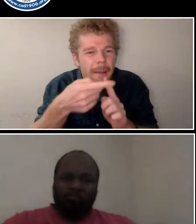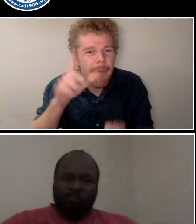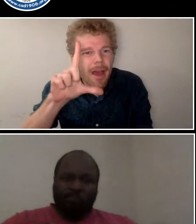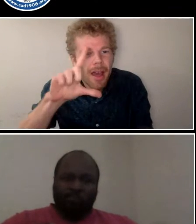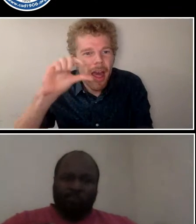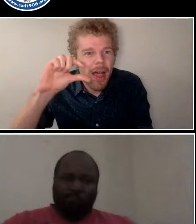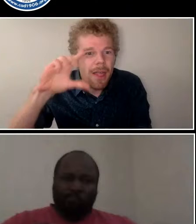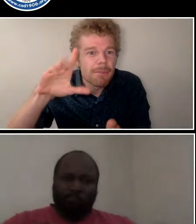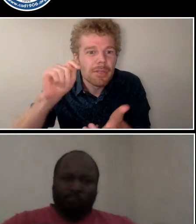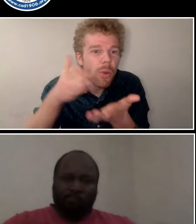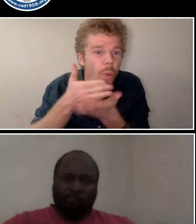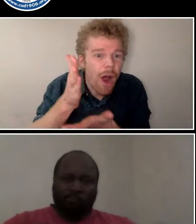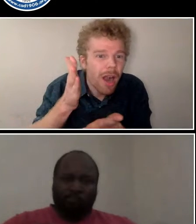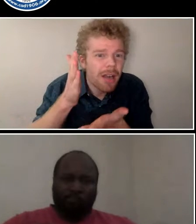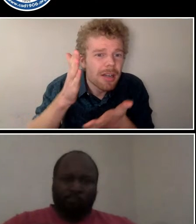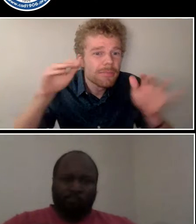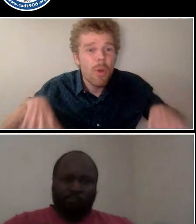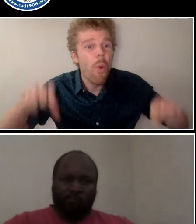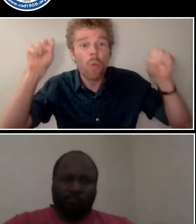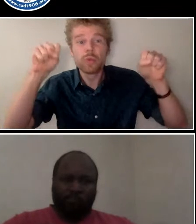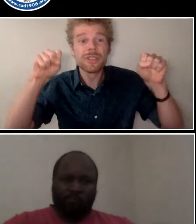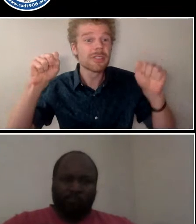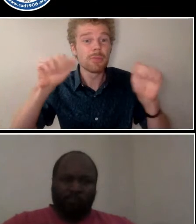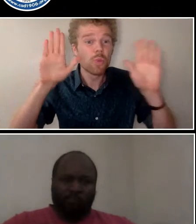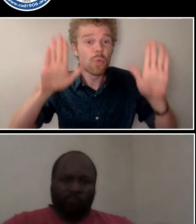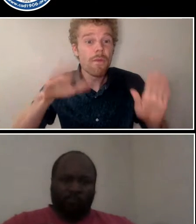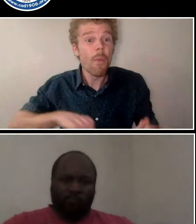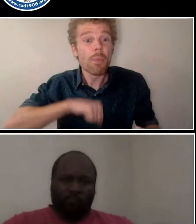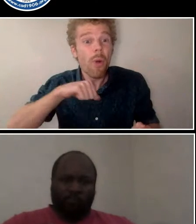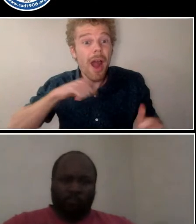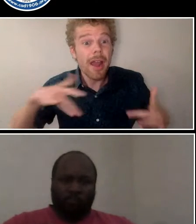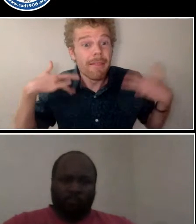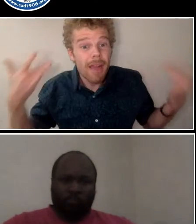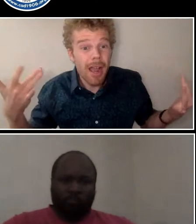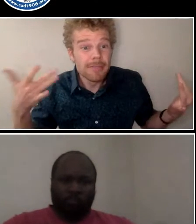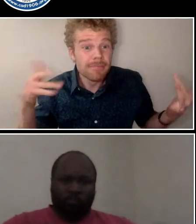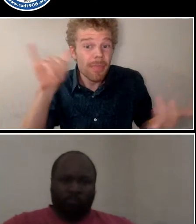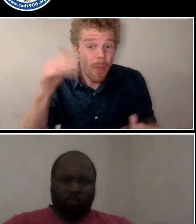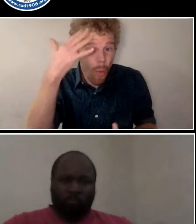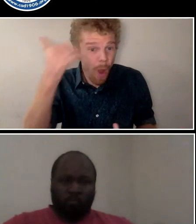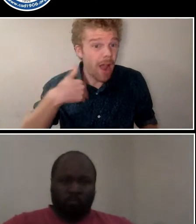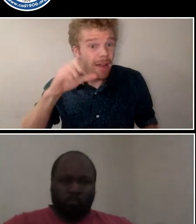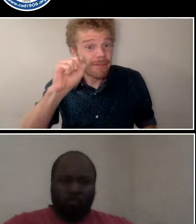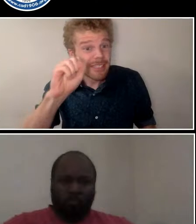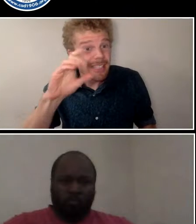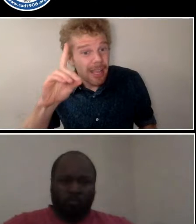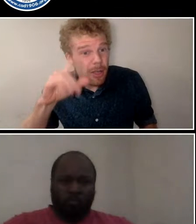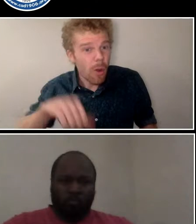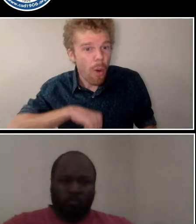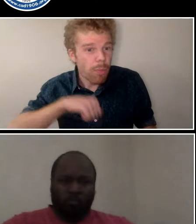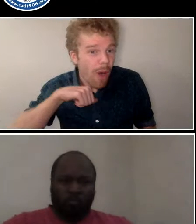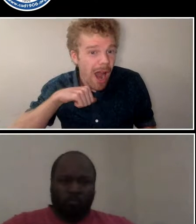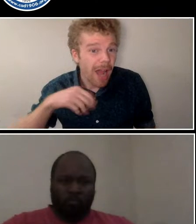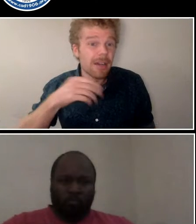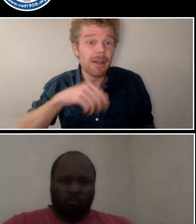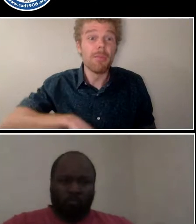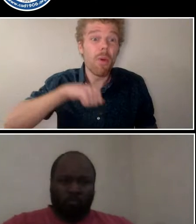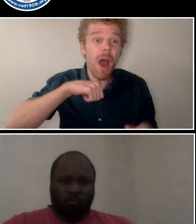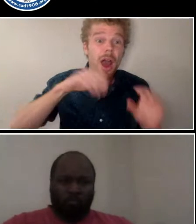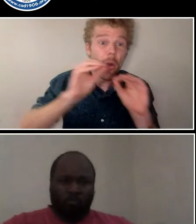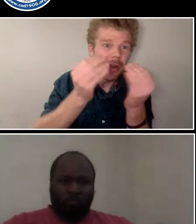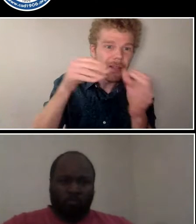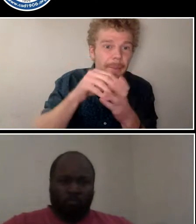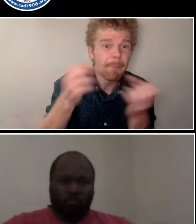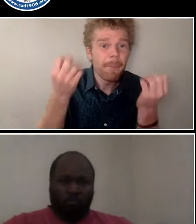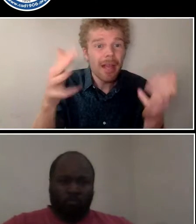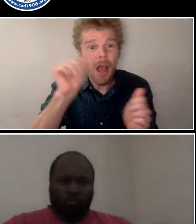Essentially, anything you're interested in, there's an opportunity in politics. If you're interested in LGBT events, if you'd like to host a